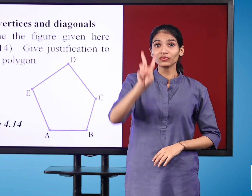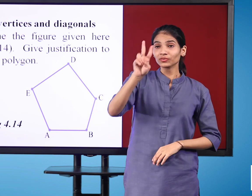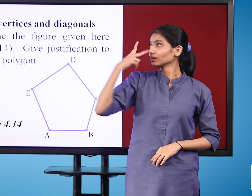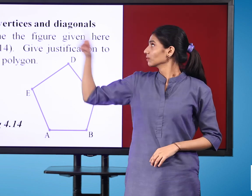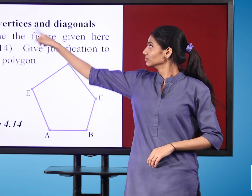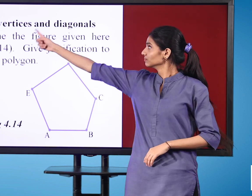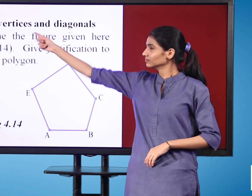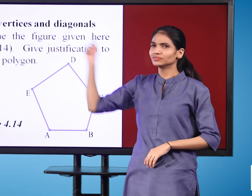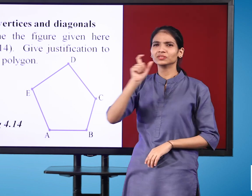vertices